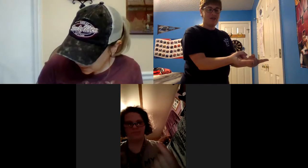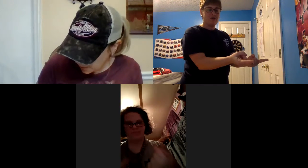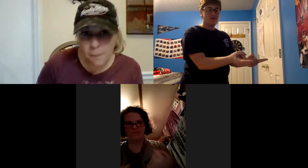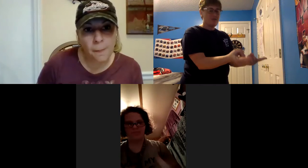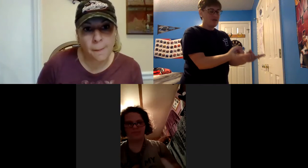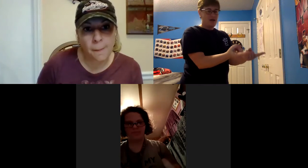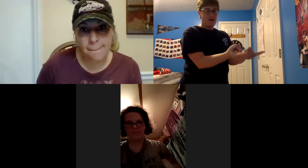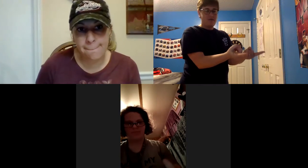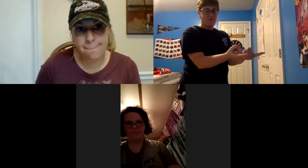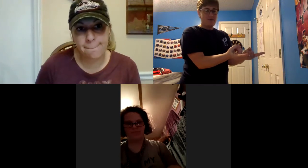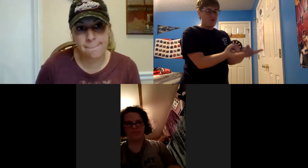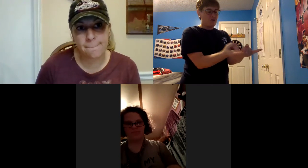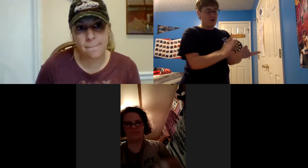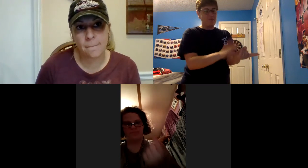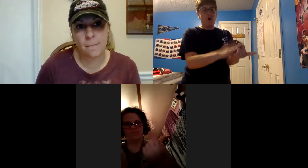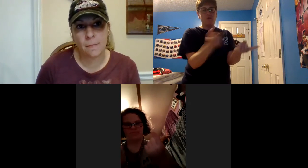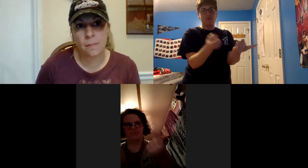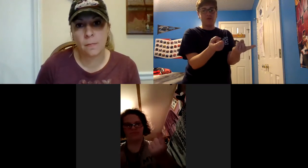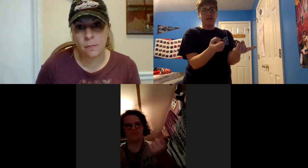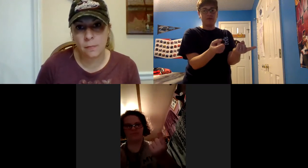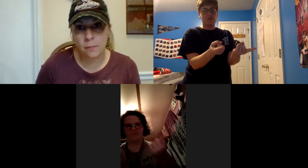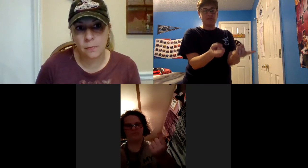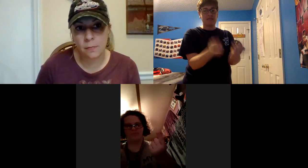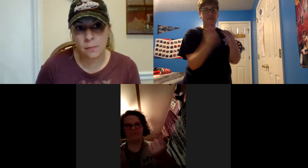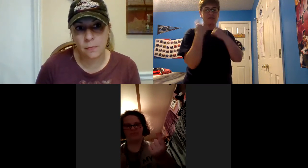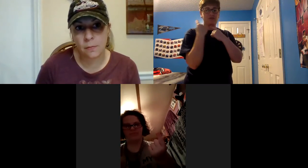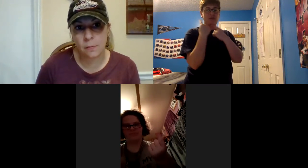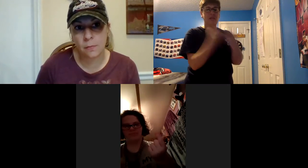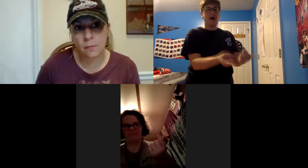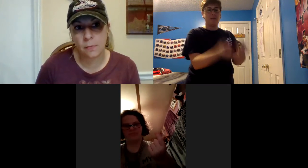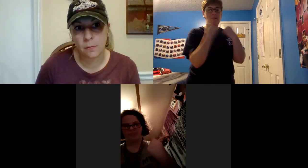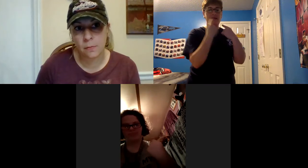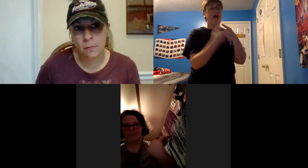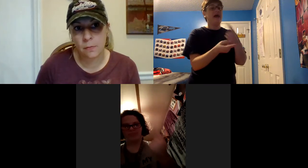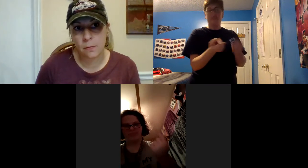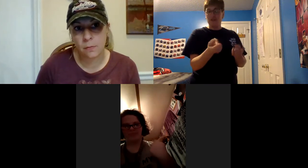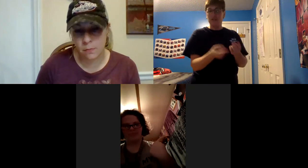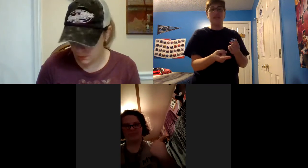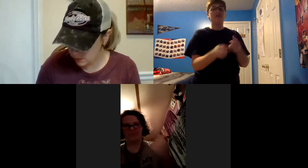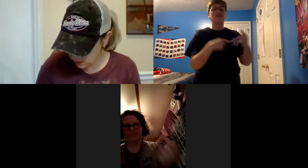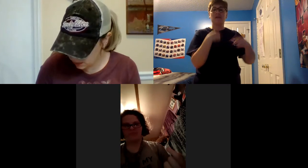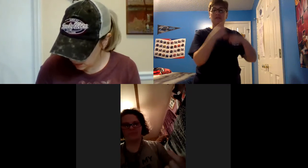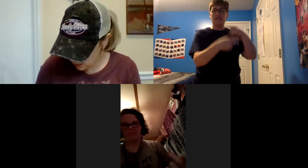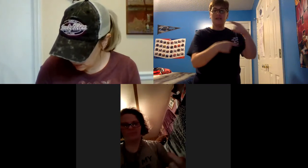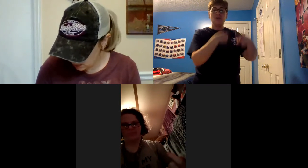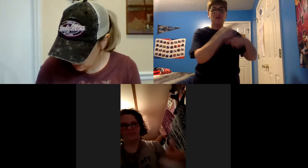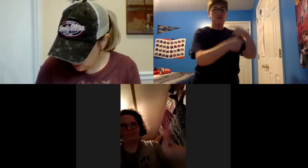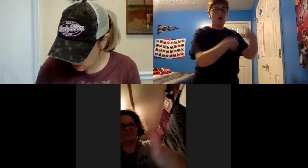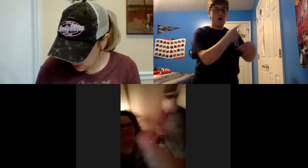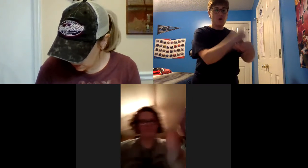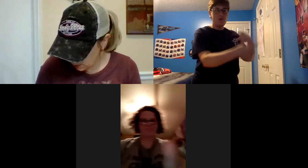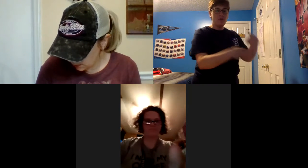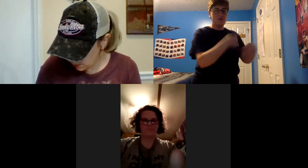your fingers, your palms are pointing up towards the ceiling, and you're just doing come. And there again, just like we said,